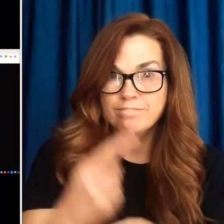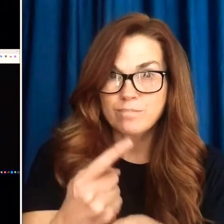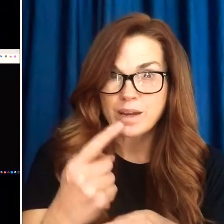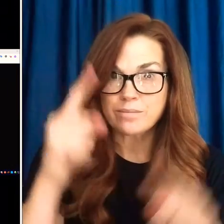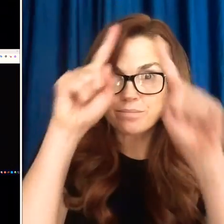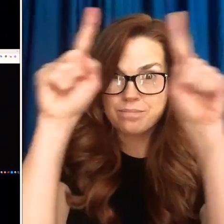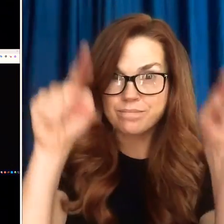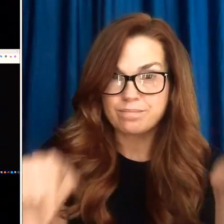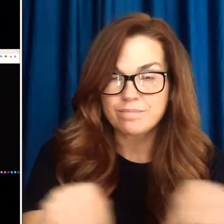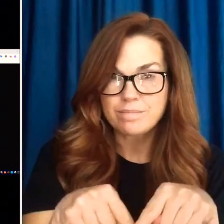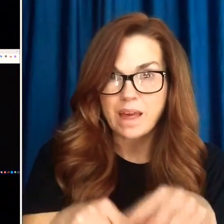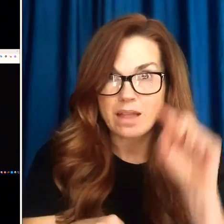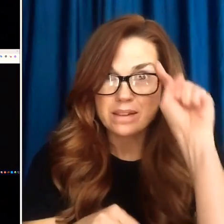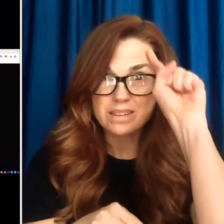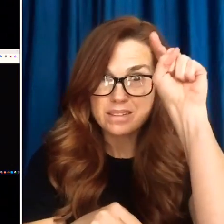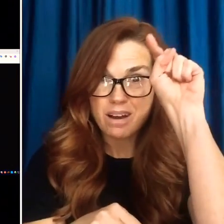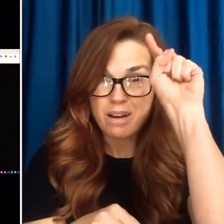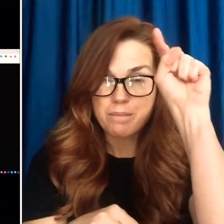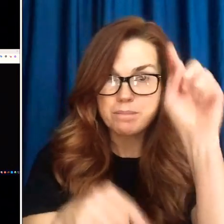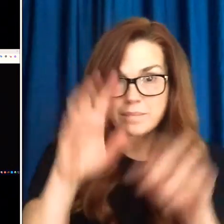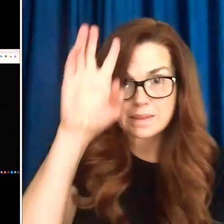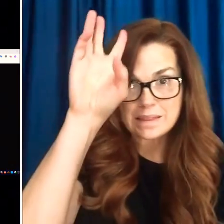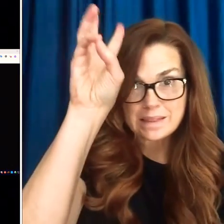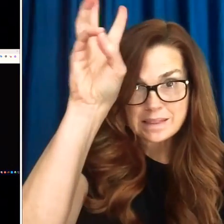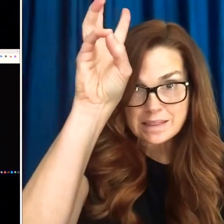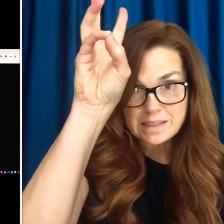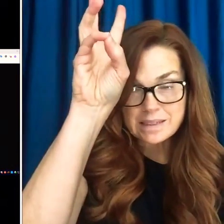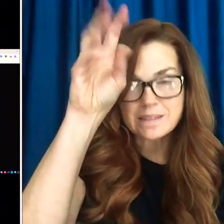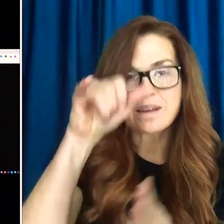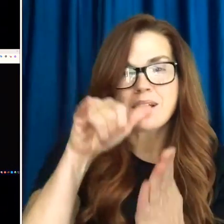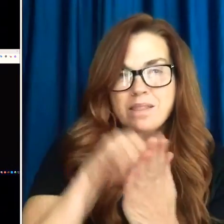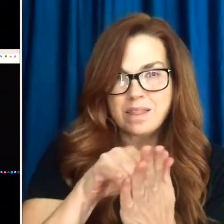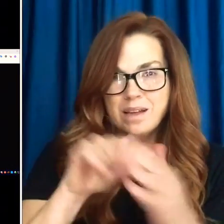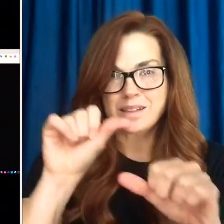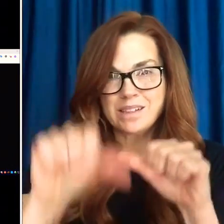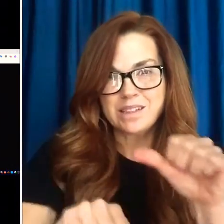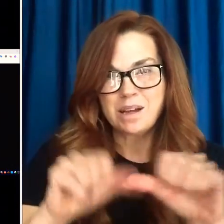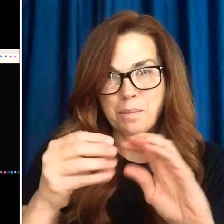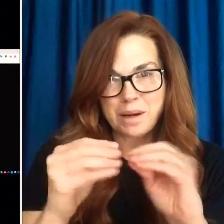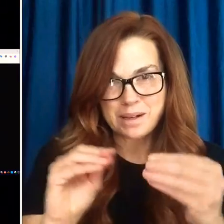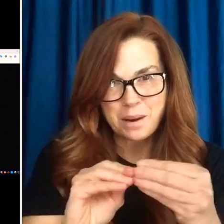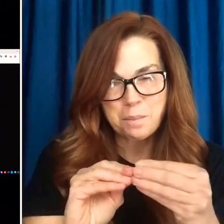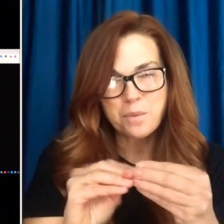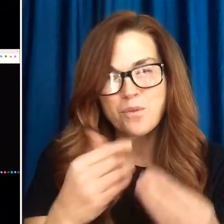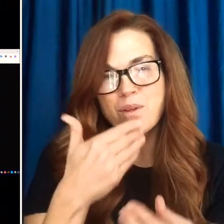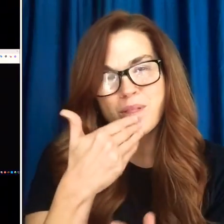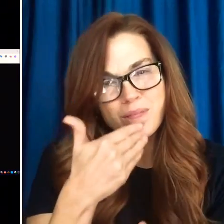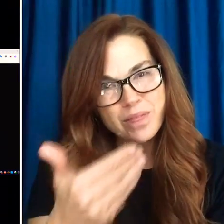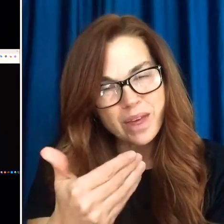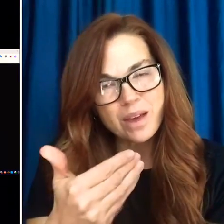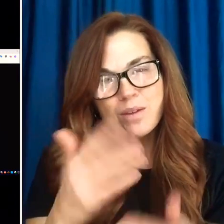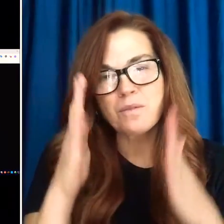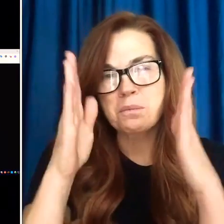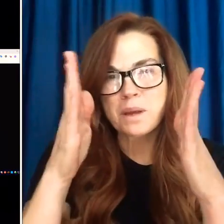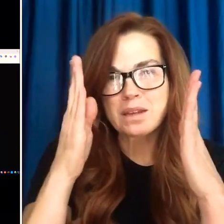You're right, the atomic number is the 6 in the upper corner. Thank you guys so